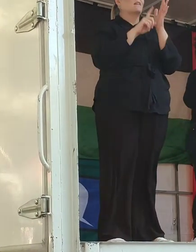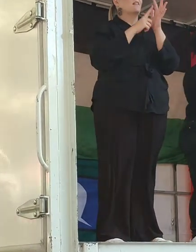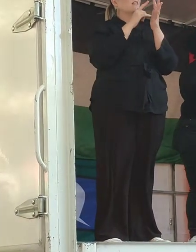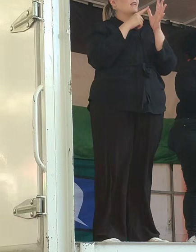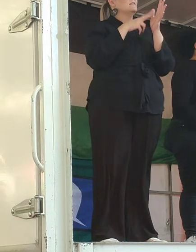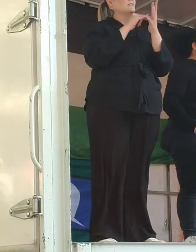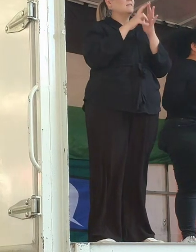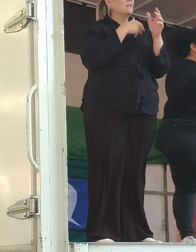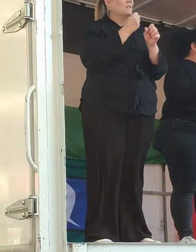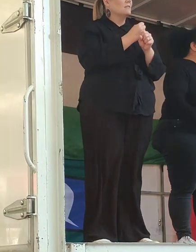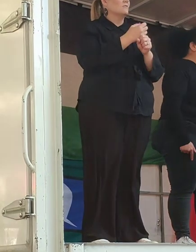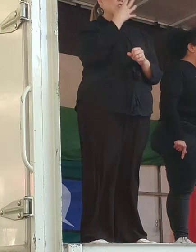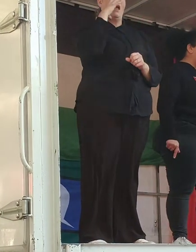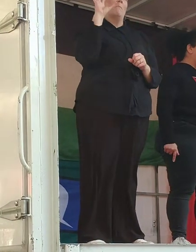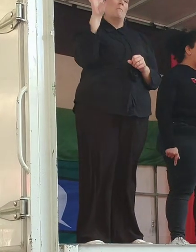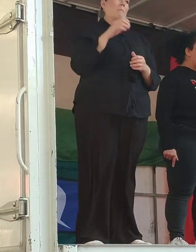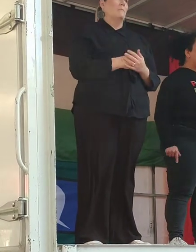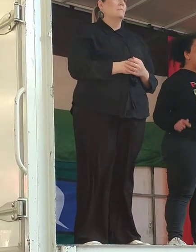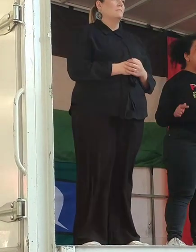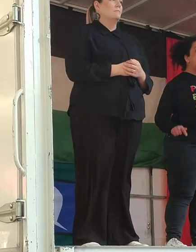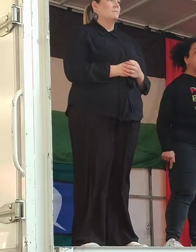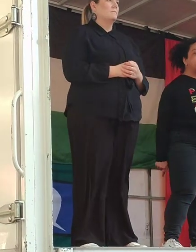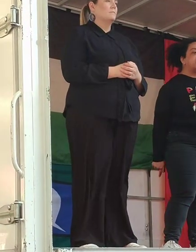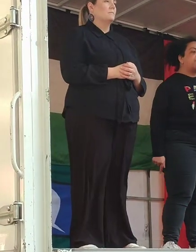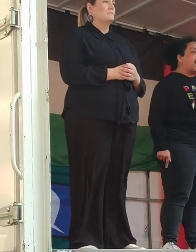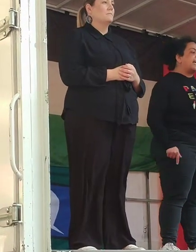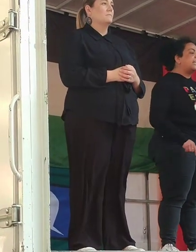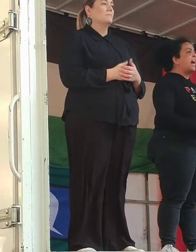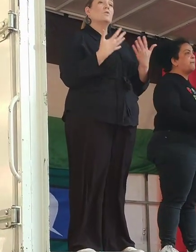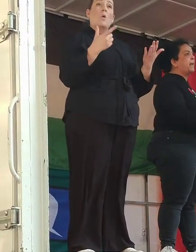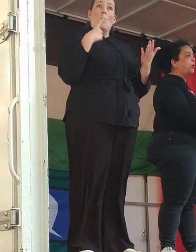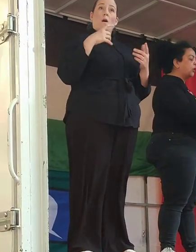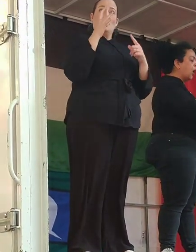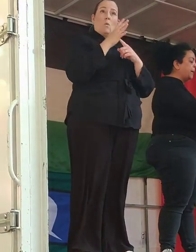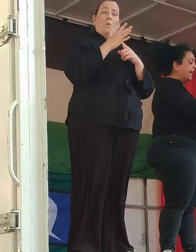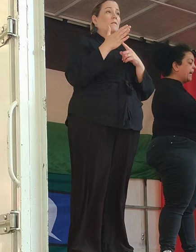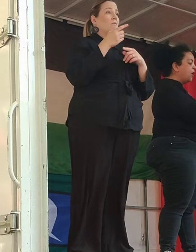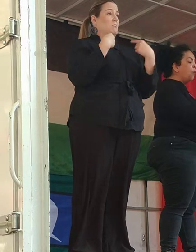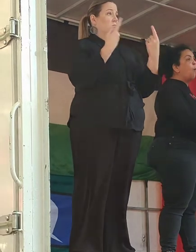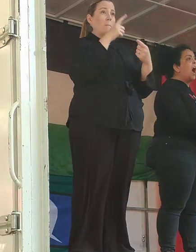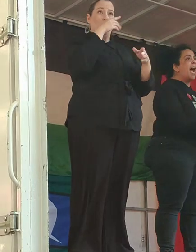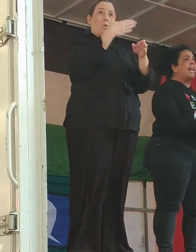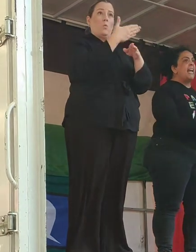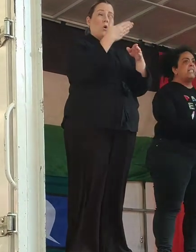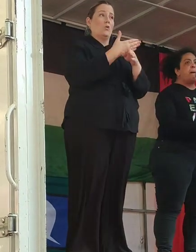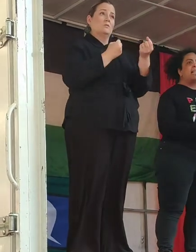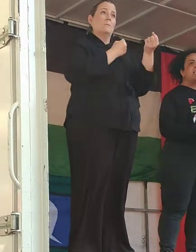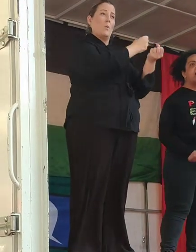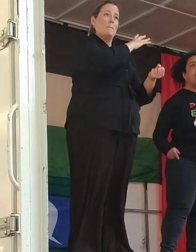So why is defending Palestine in the interests of working class people globally? Why